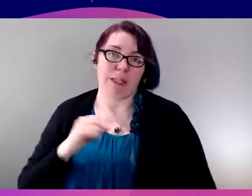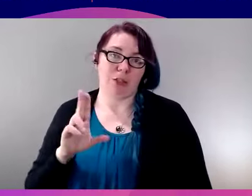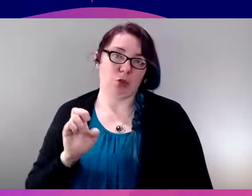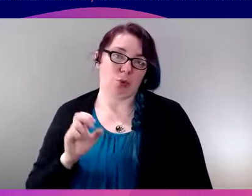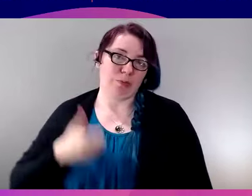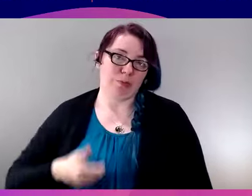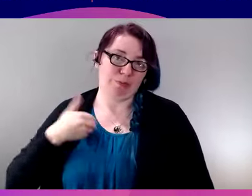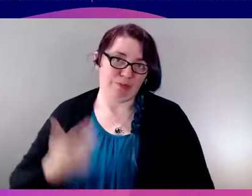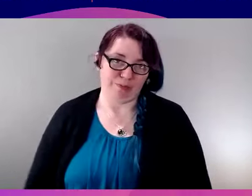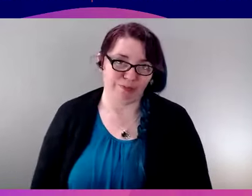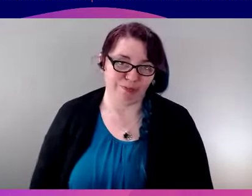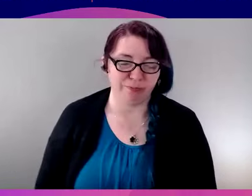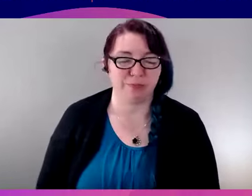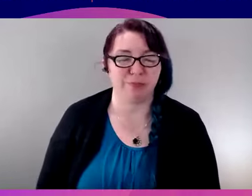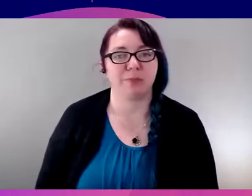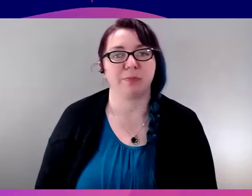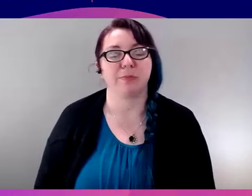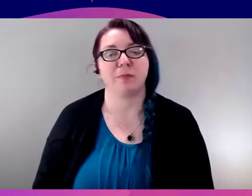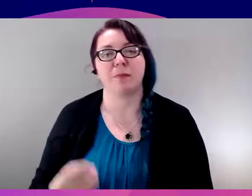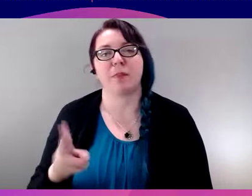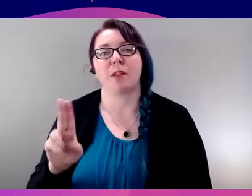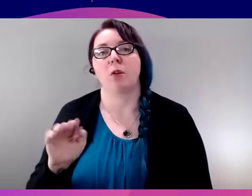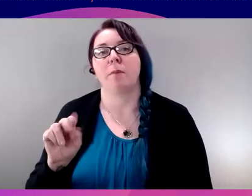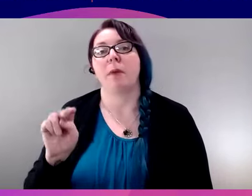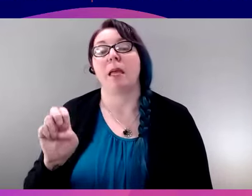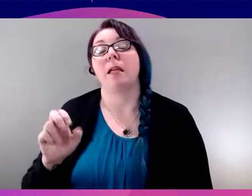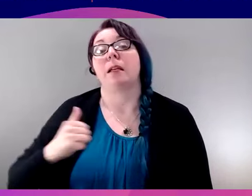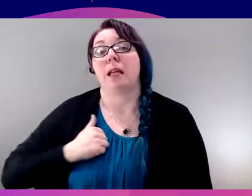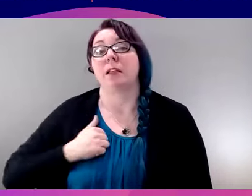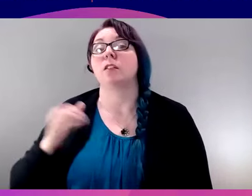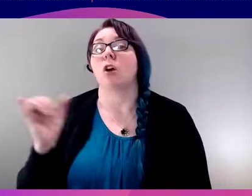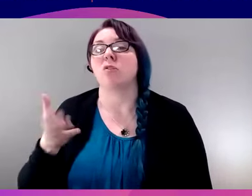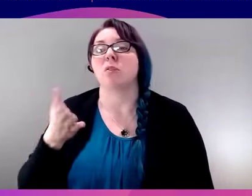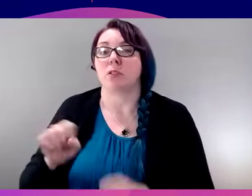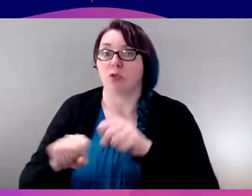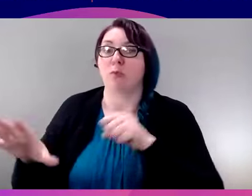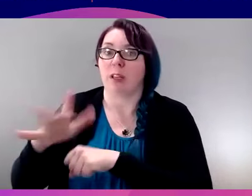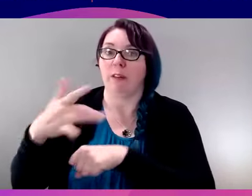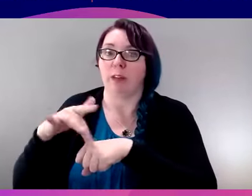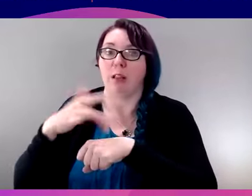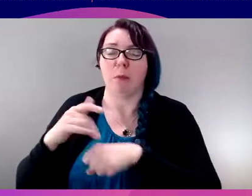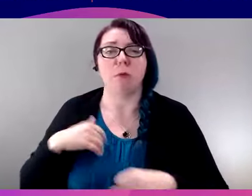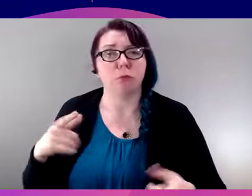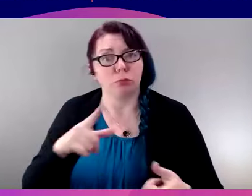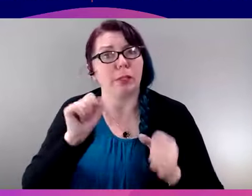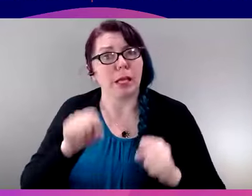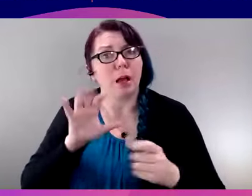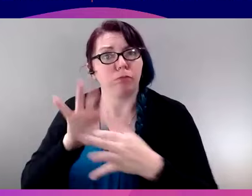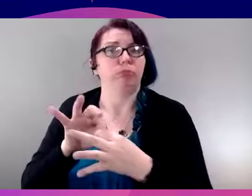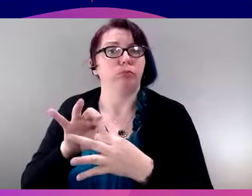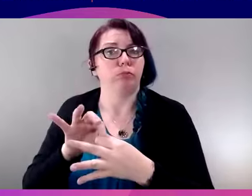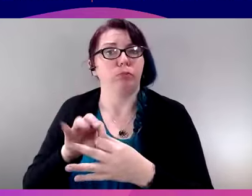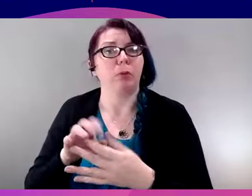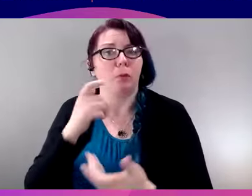Humane Canada is also on social media, and we encourage you to follow us for updates about the ACT project and Promising Practices project, as well